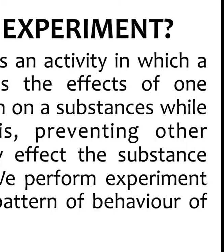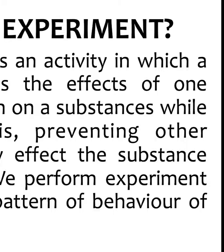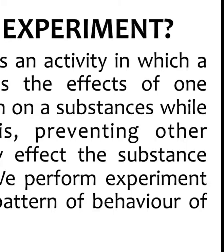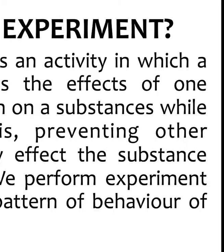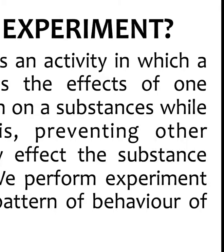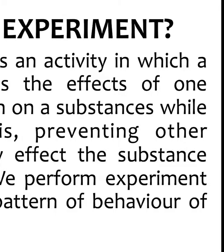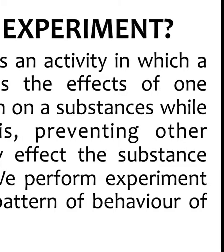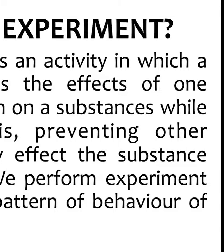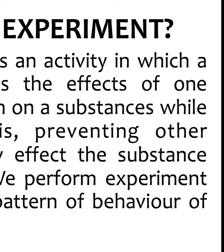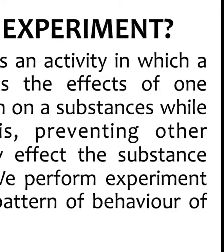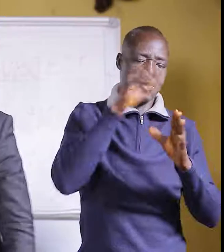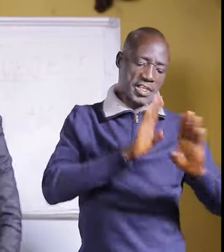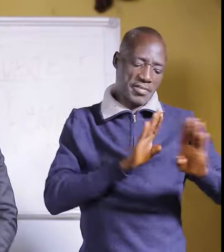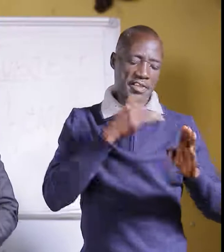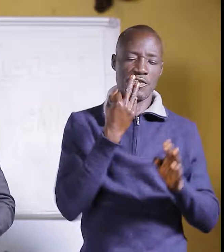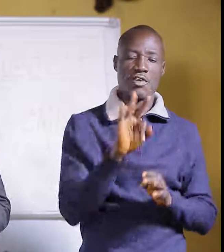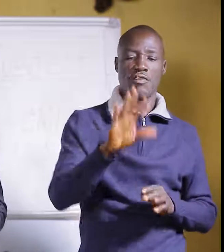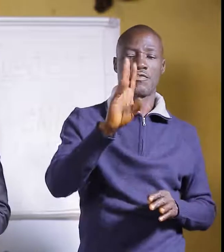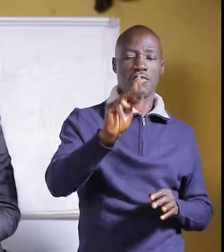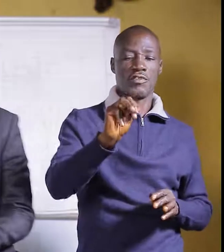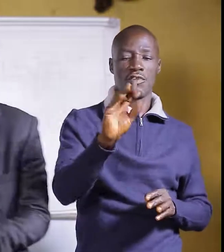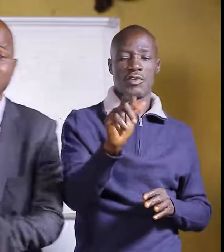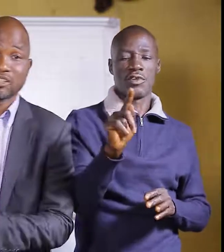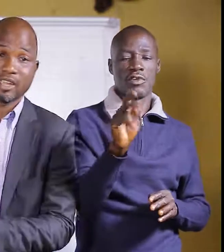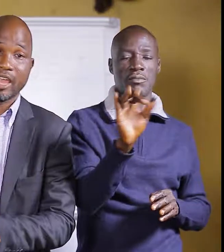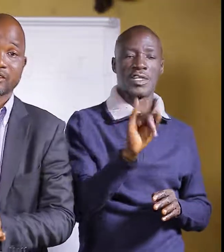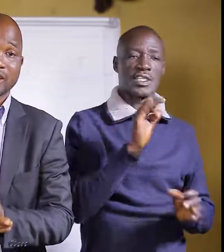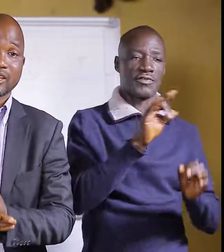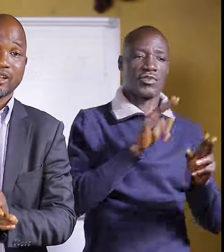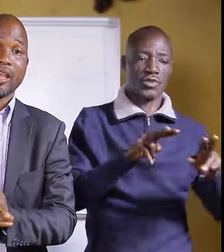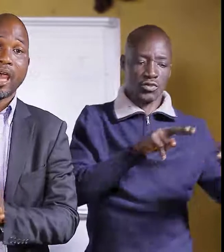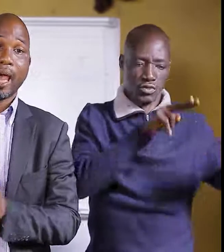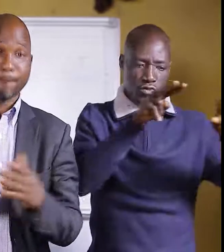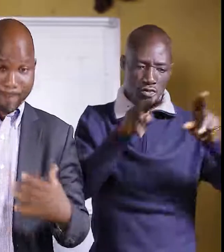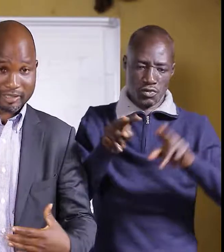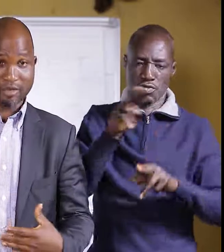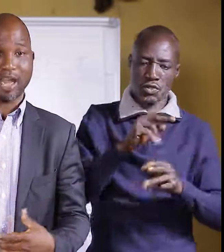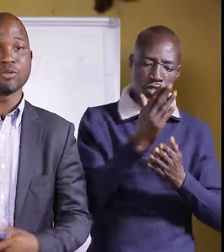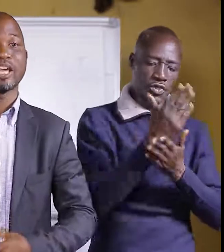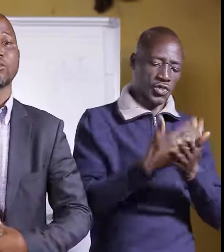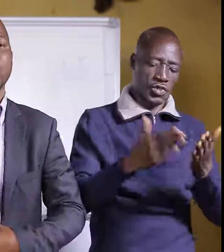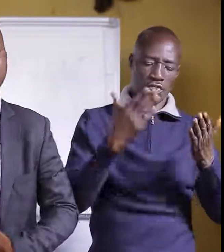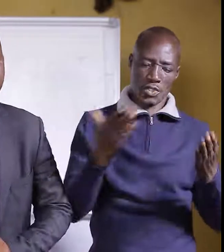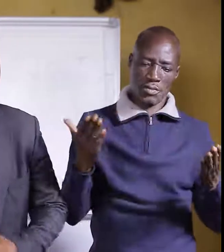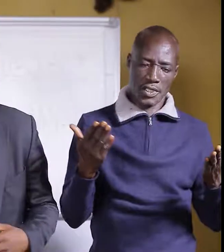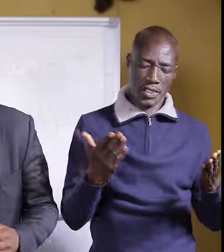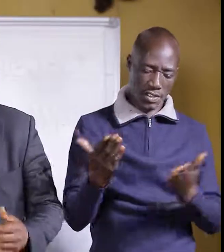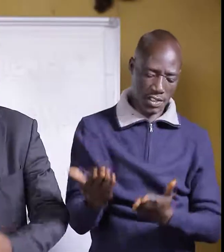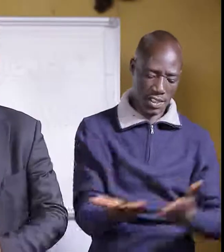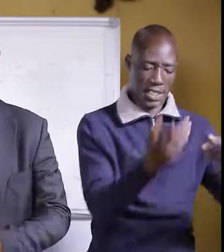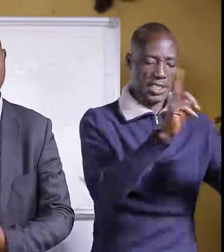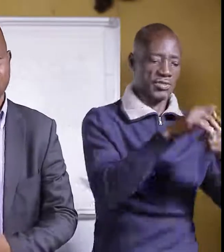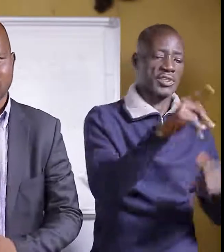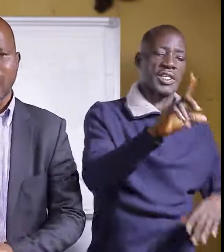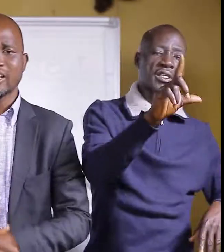behavior or matter. Now, if you want to investigate a certain material, you take it to the laboratory, you carry